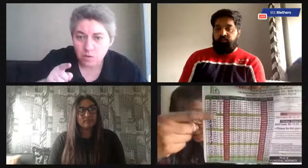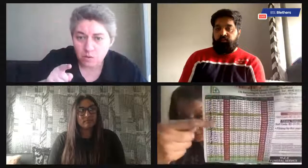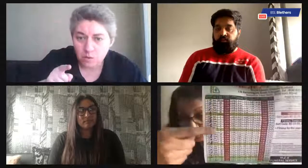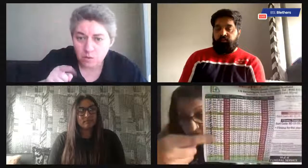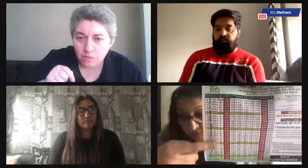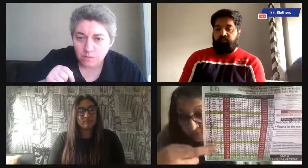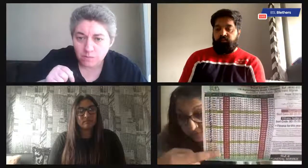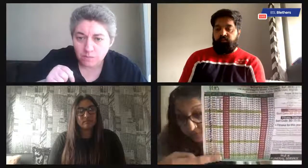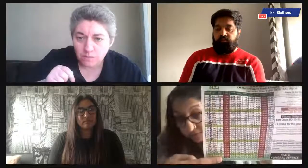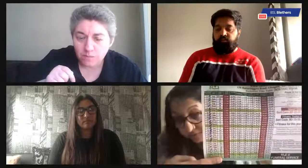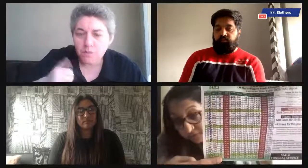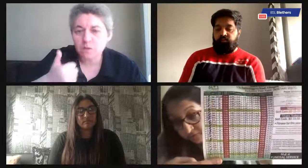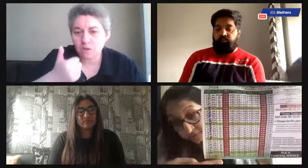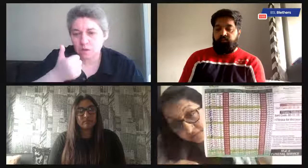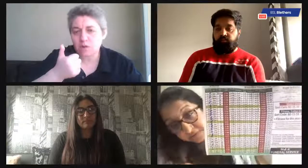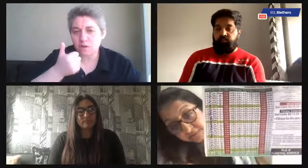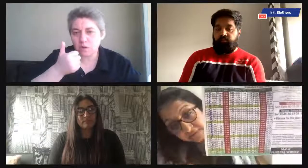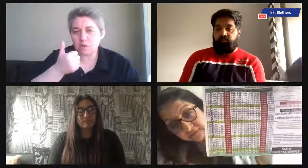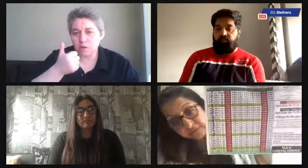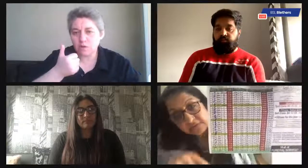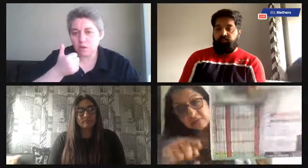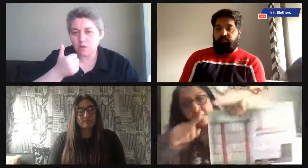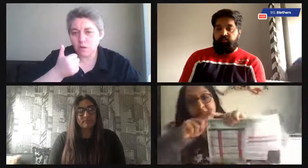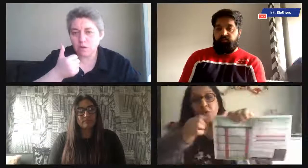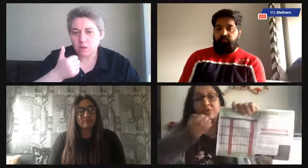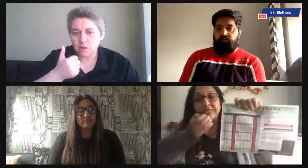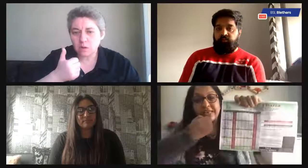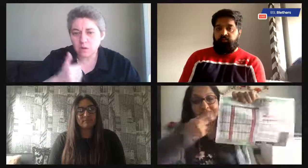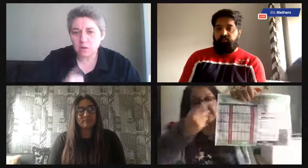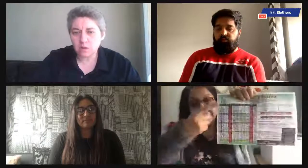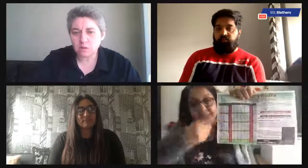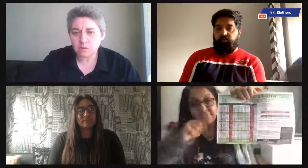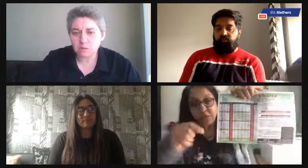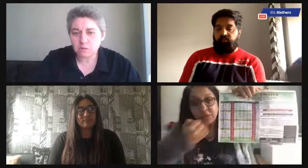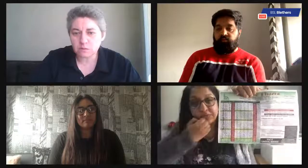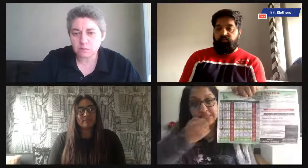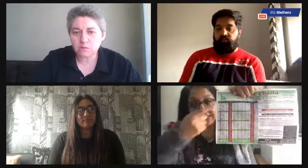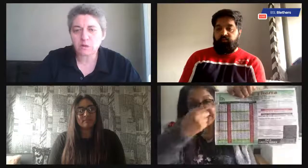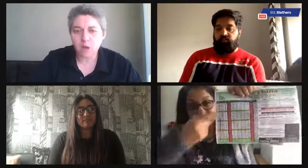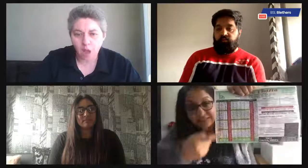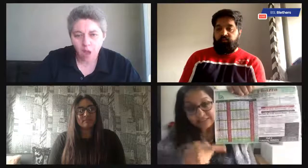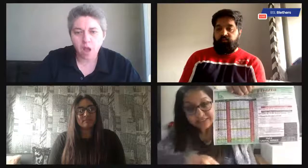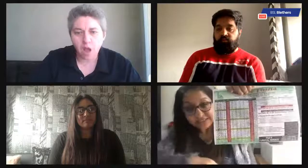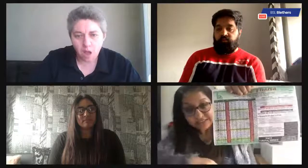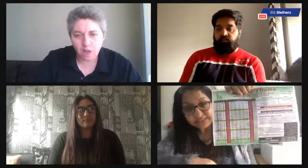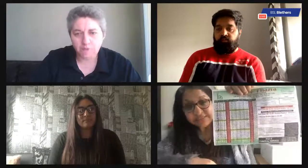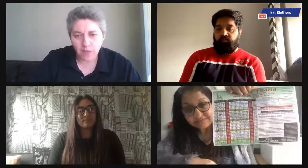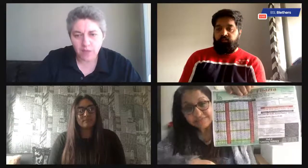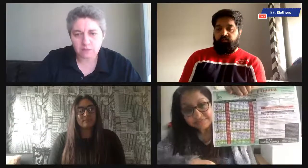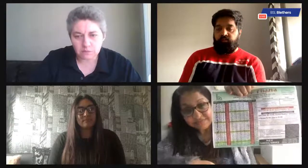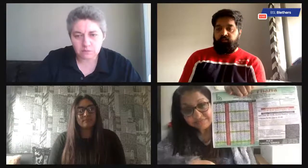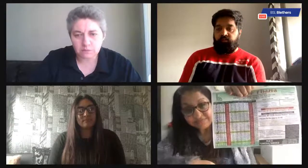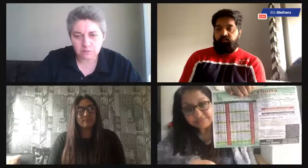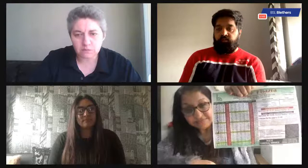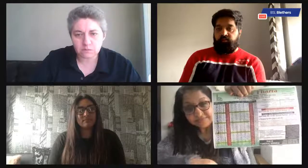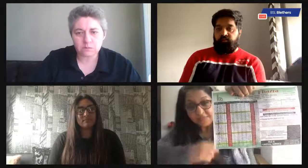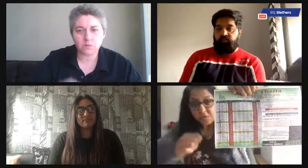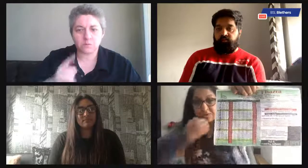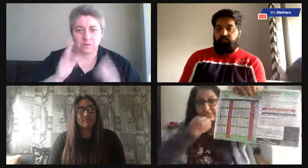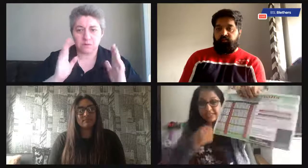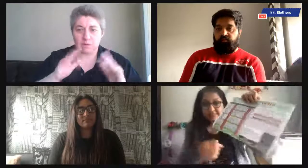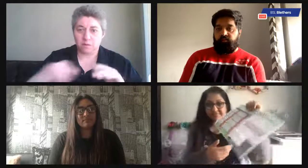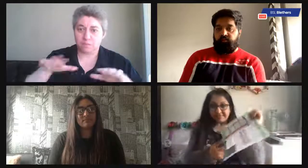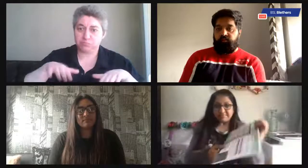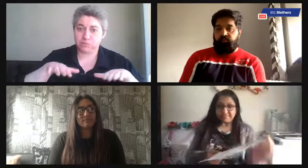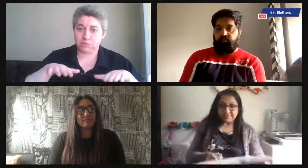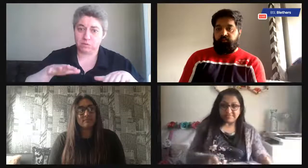eat from. Is that just for Britain or is it for the world? So, and it also has all the dates and it's both in English